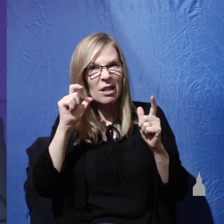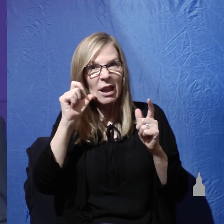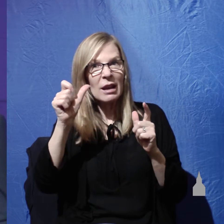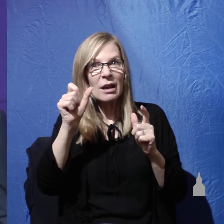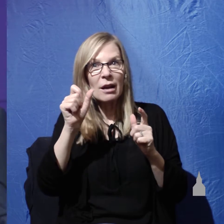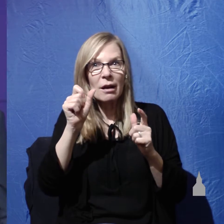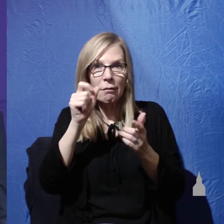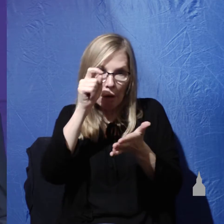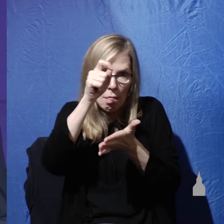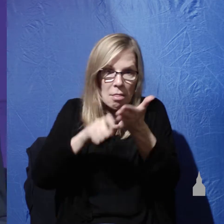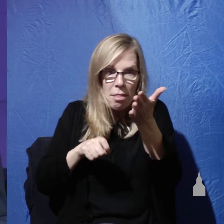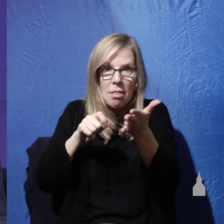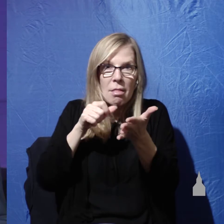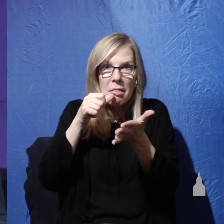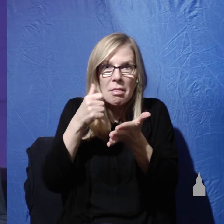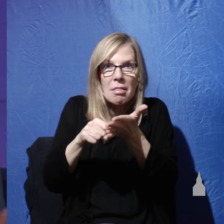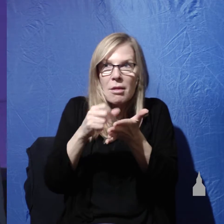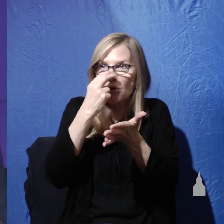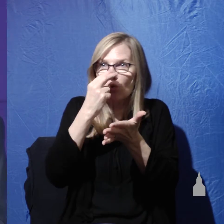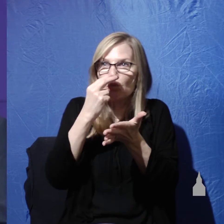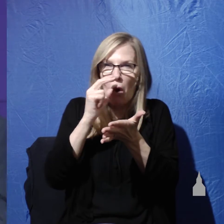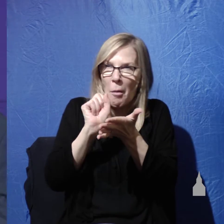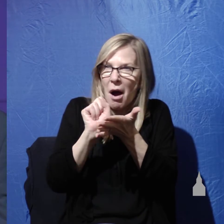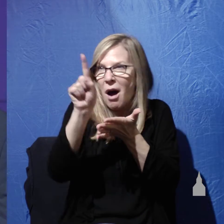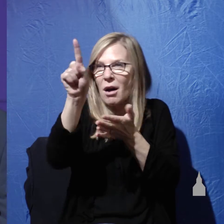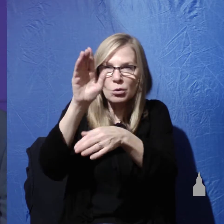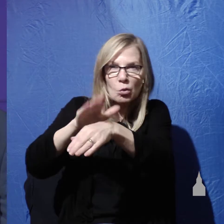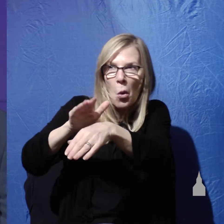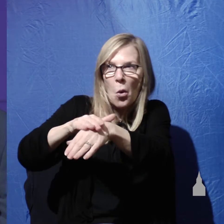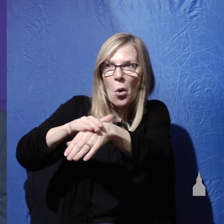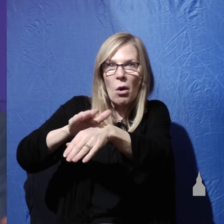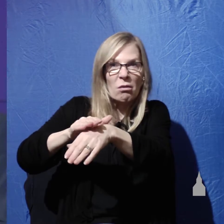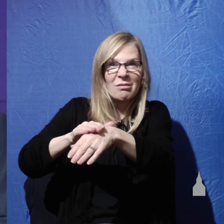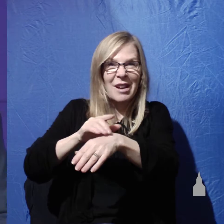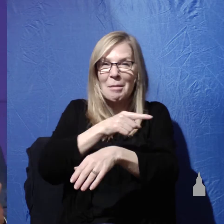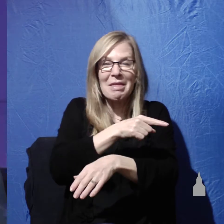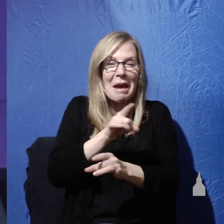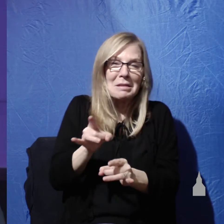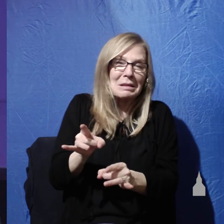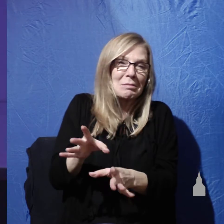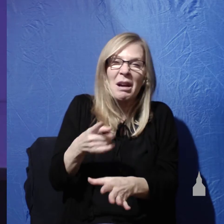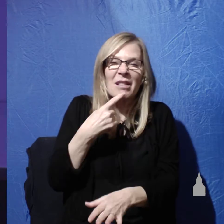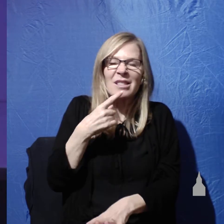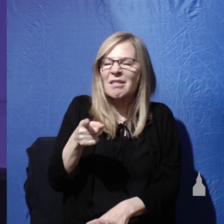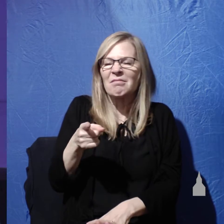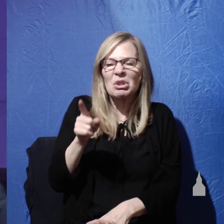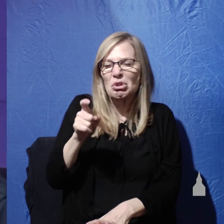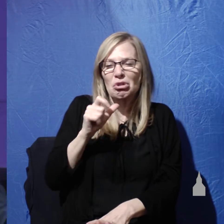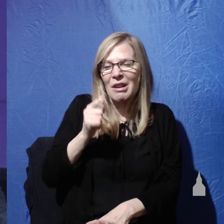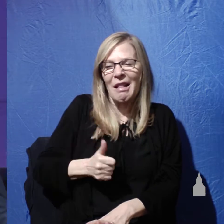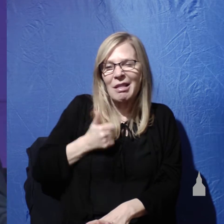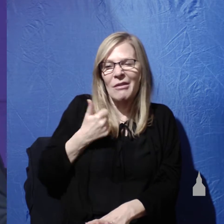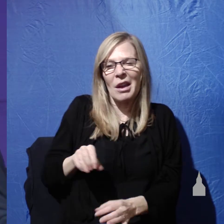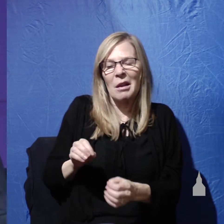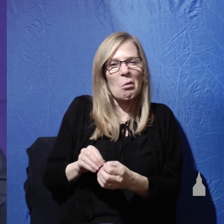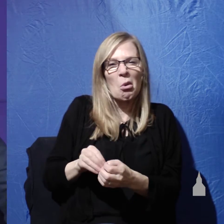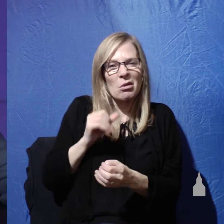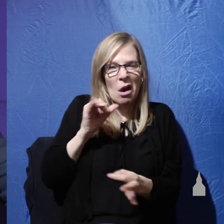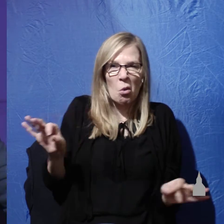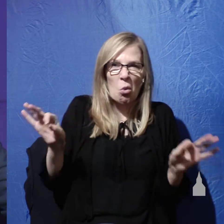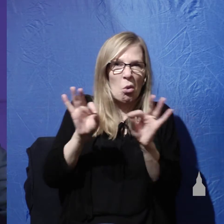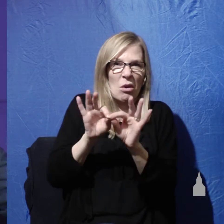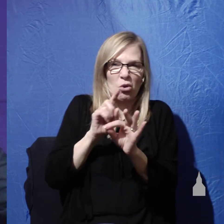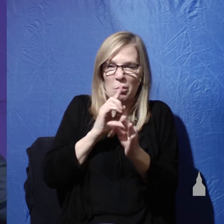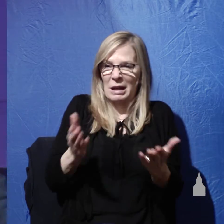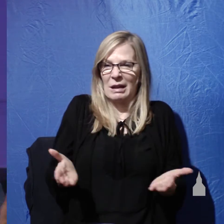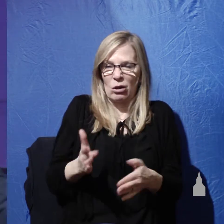send word to Rome about him. I mean, they despised him. They said that this man should not live any longer. He's not